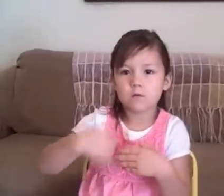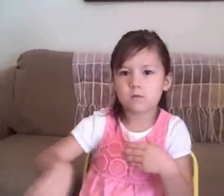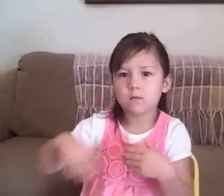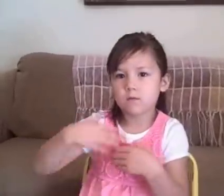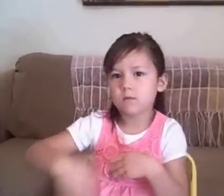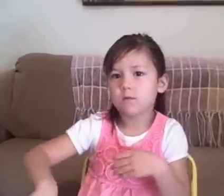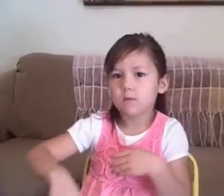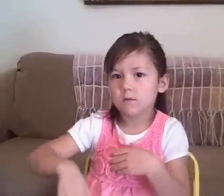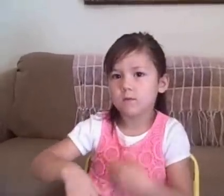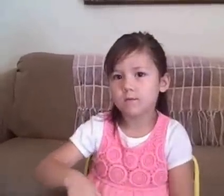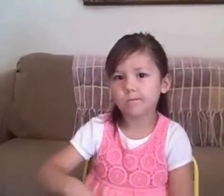apple.